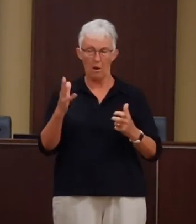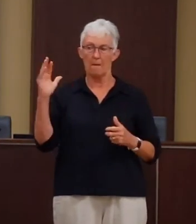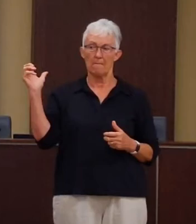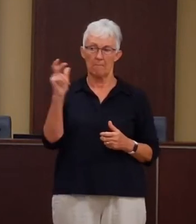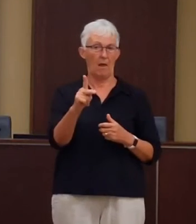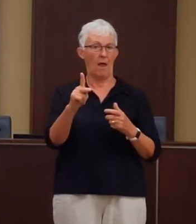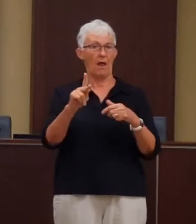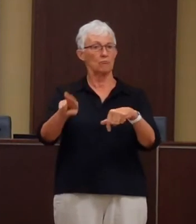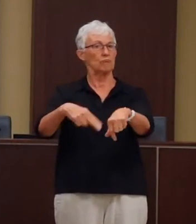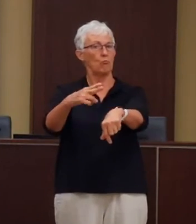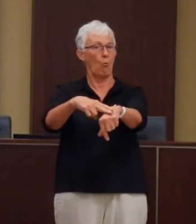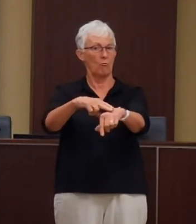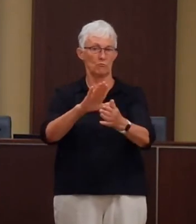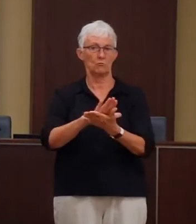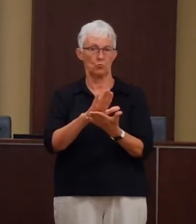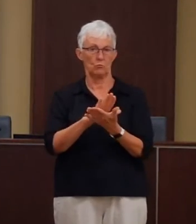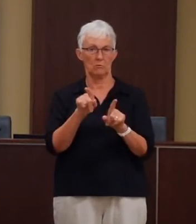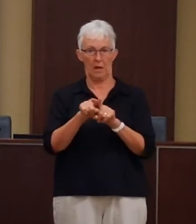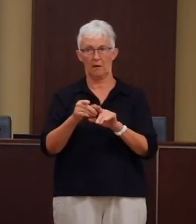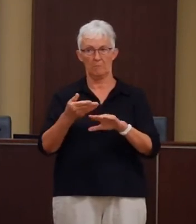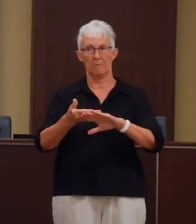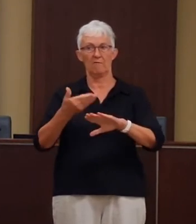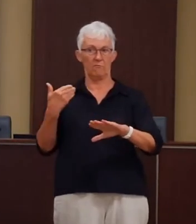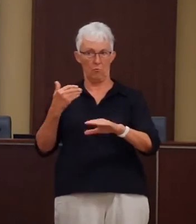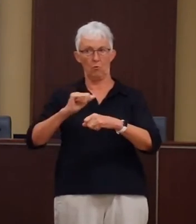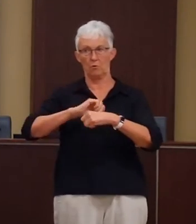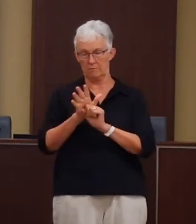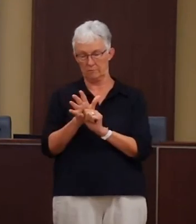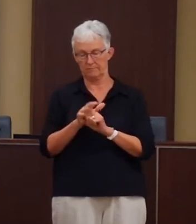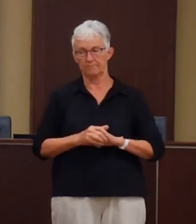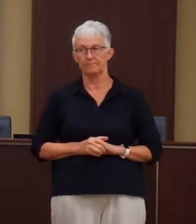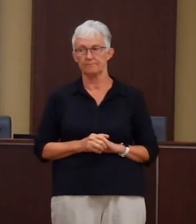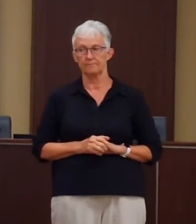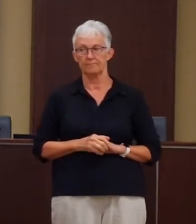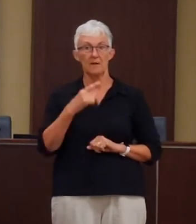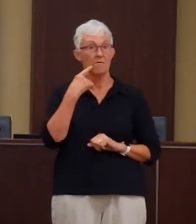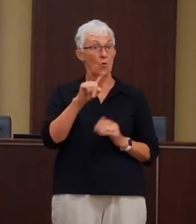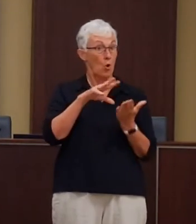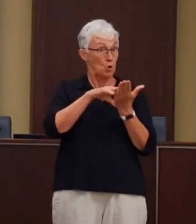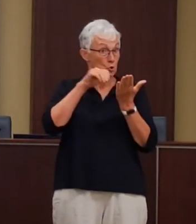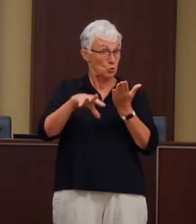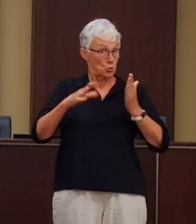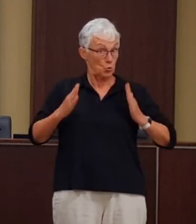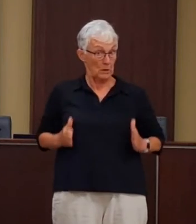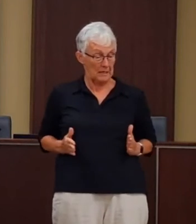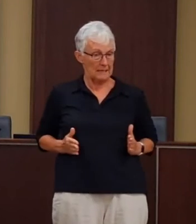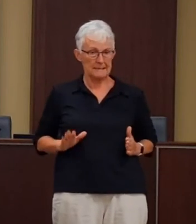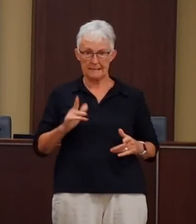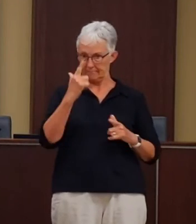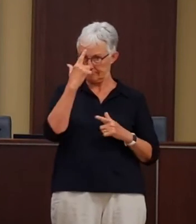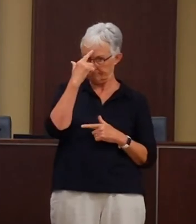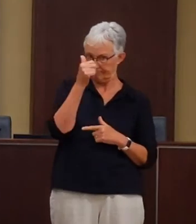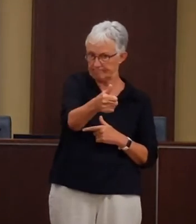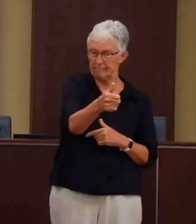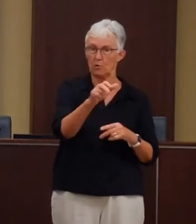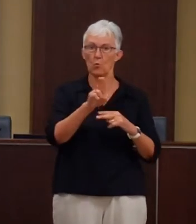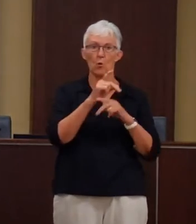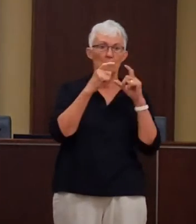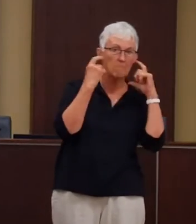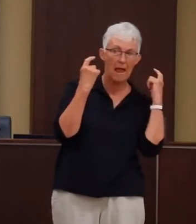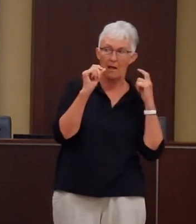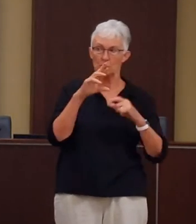to normal as we can. For students in the school buildings, face coverings will be optional for students who are fully